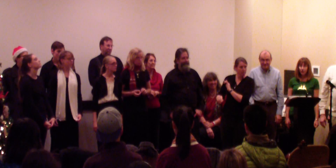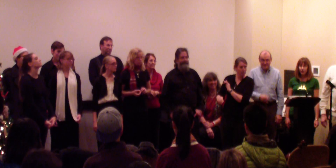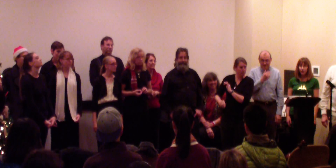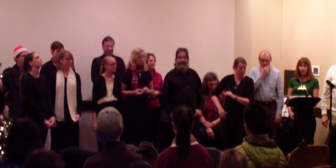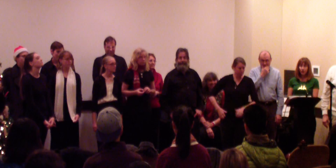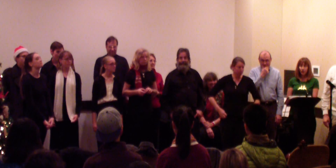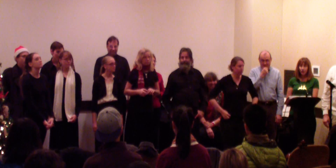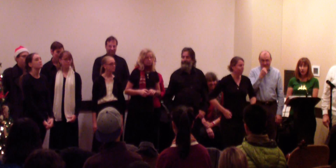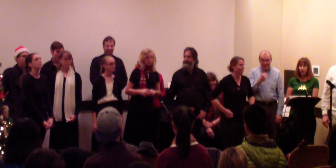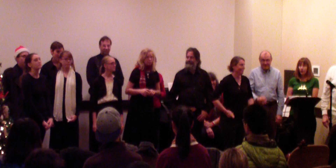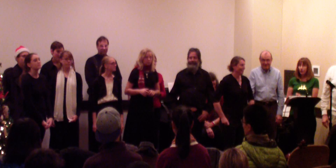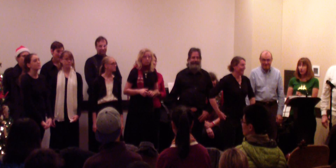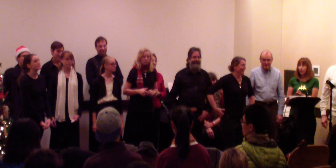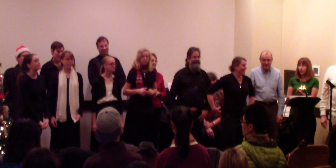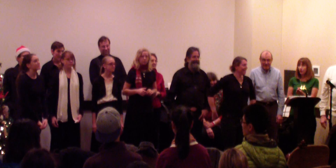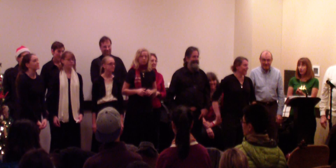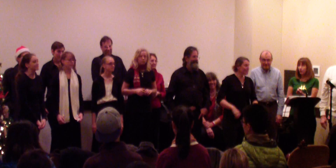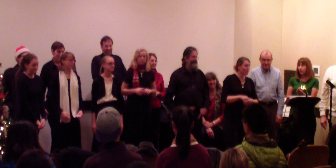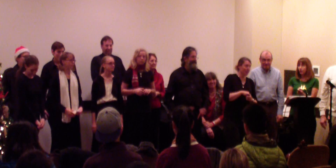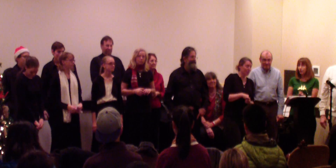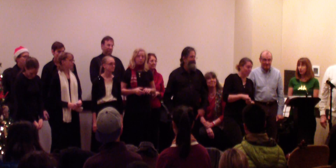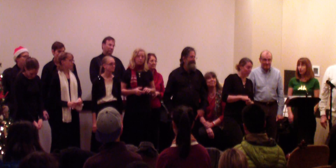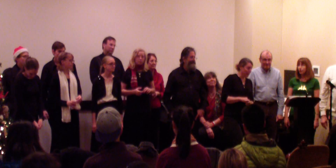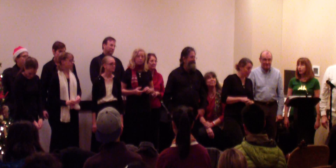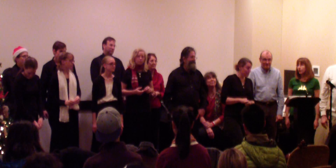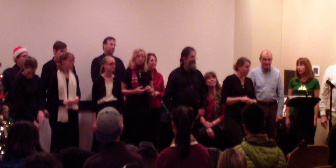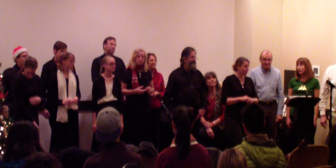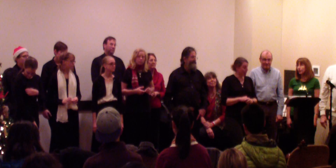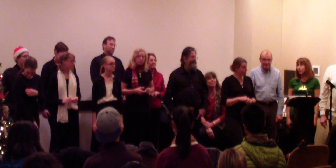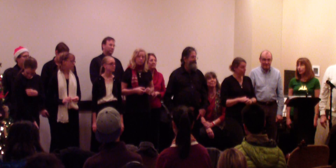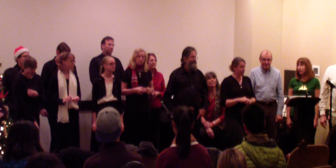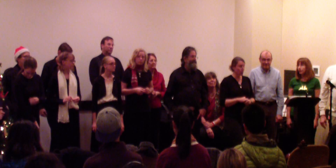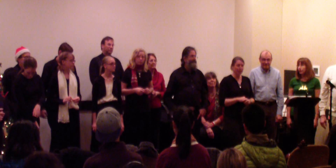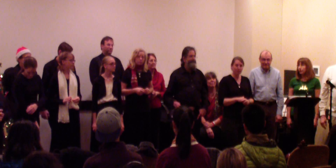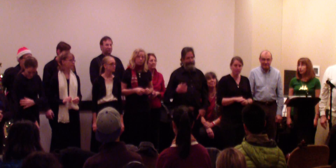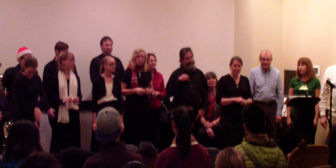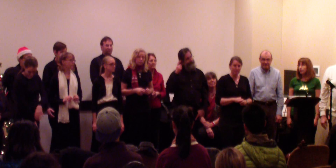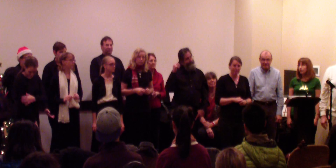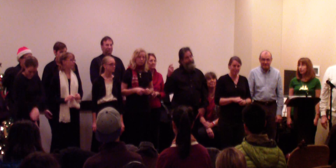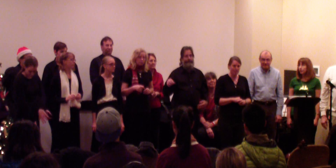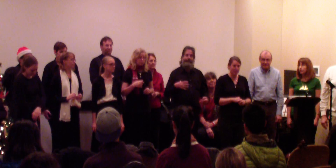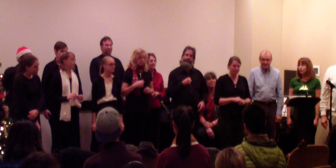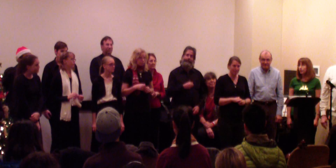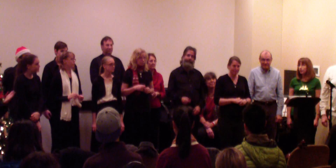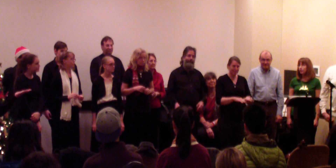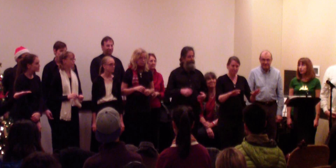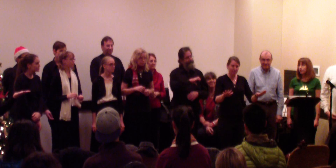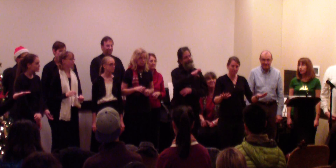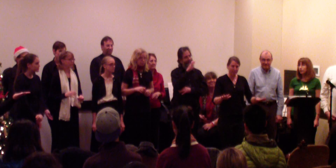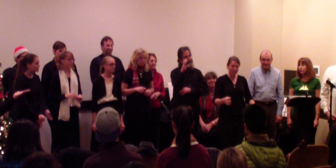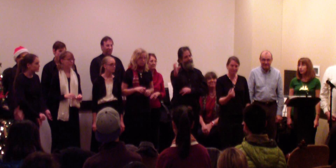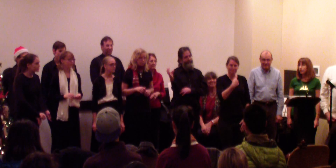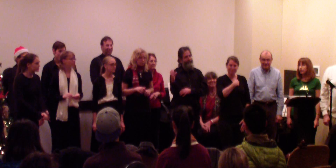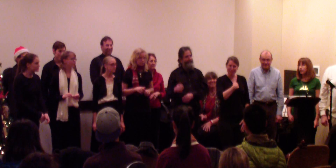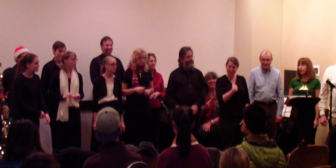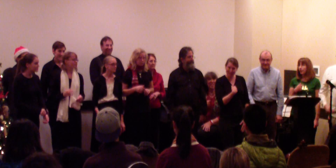already. Then the next part of the song goes, I'm dreaming of a white Christmas. Guess what? You know that.